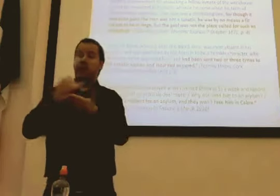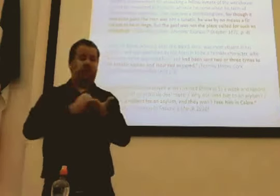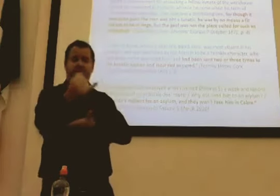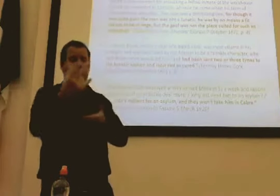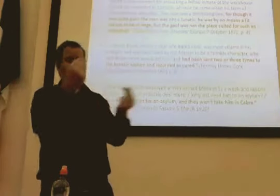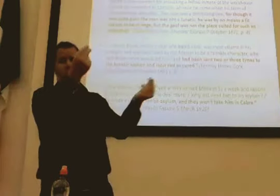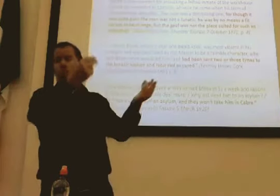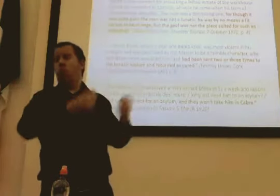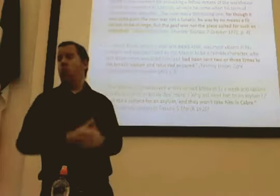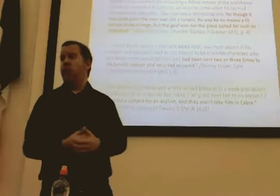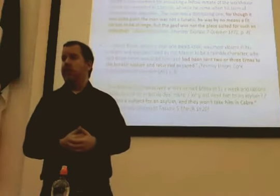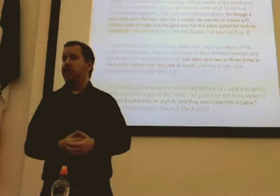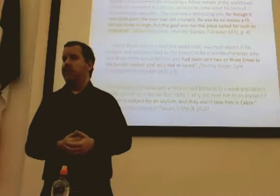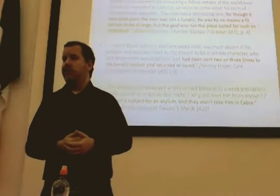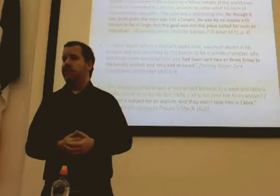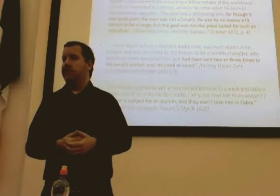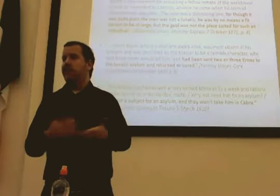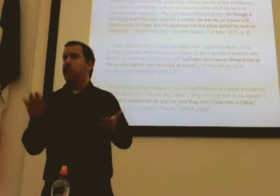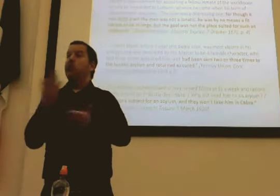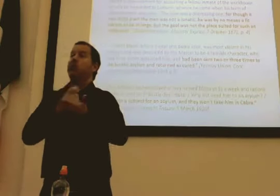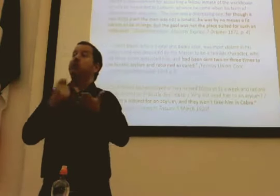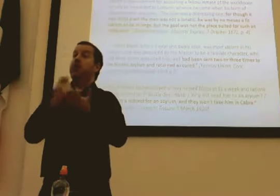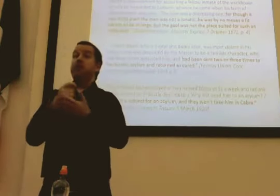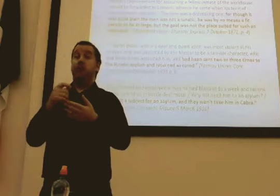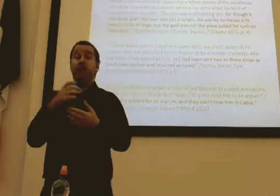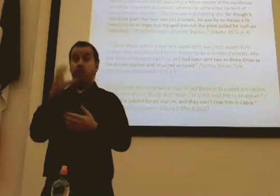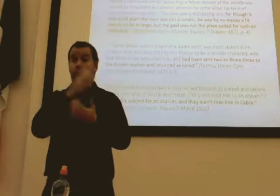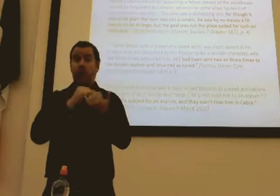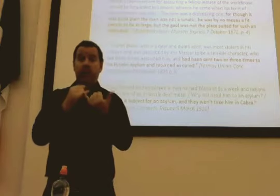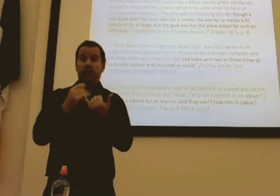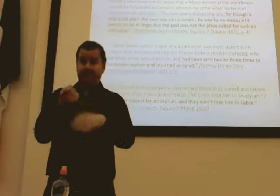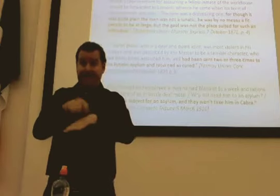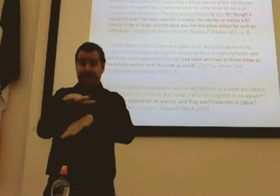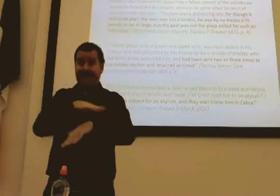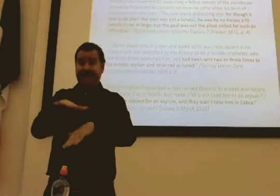wanted to send him to asylum, but they refused because